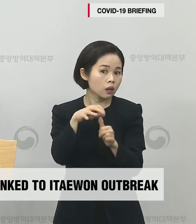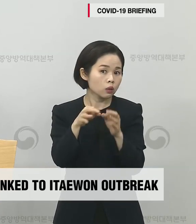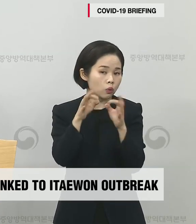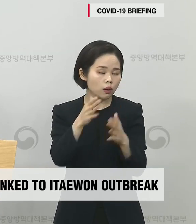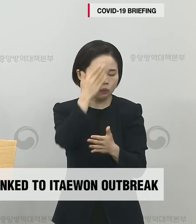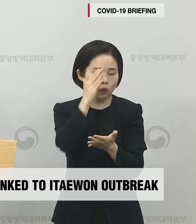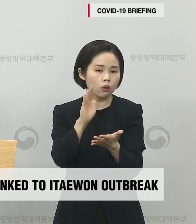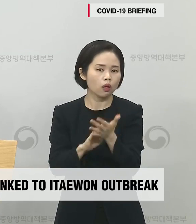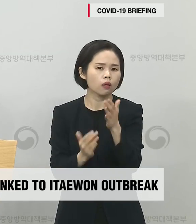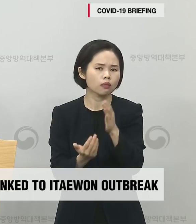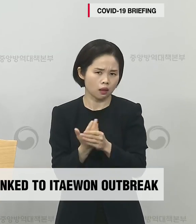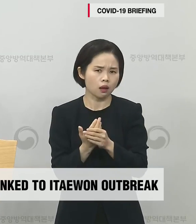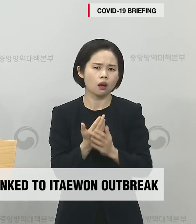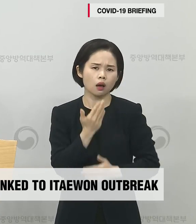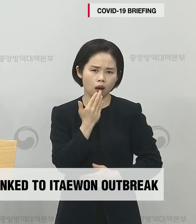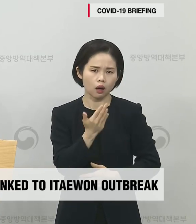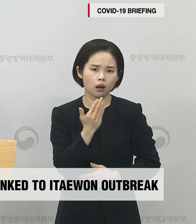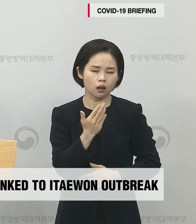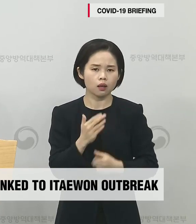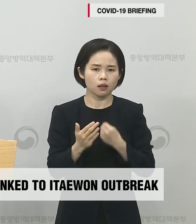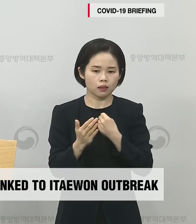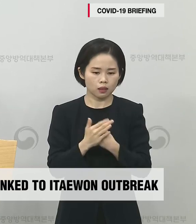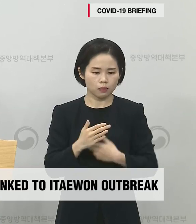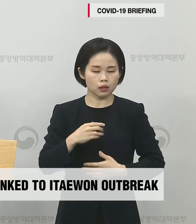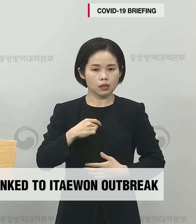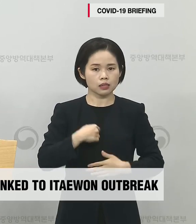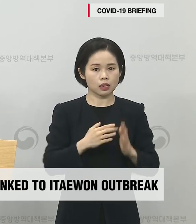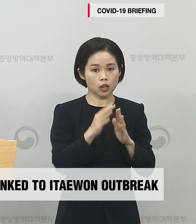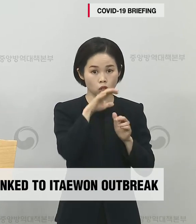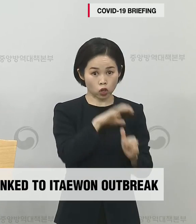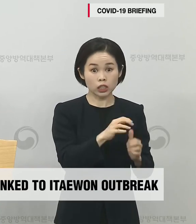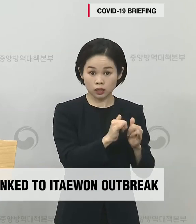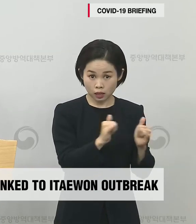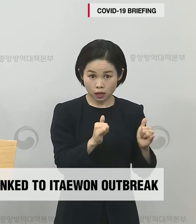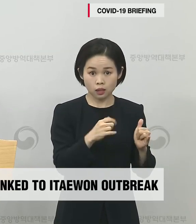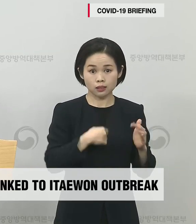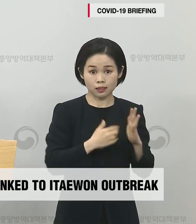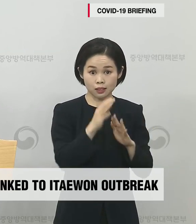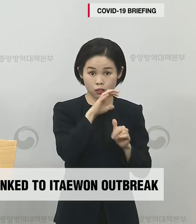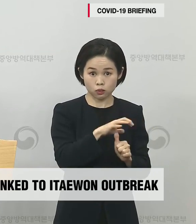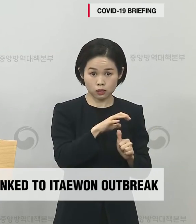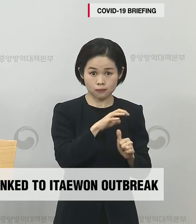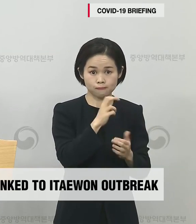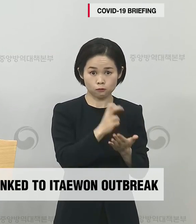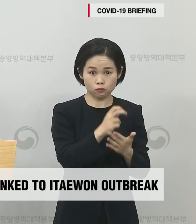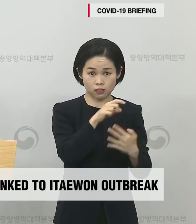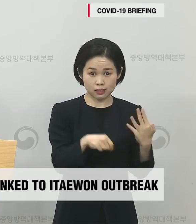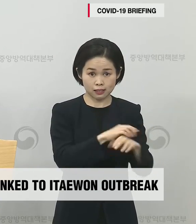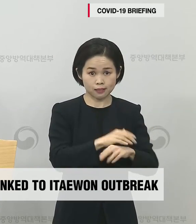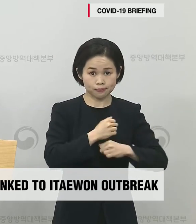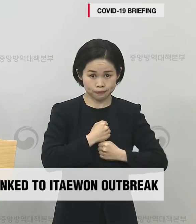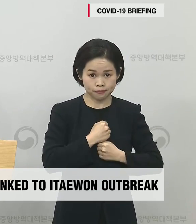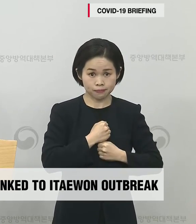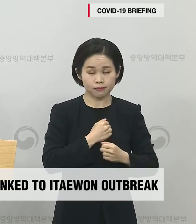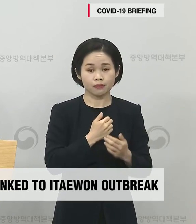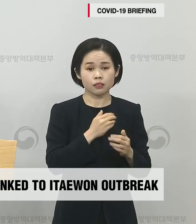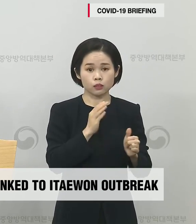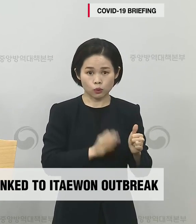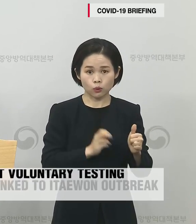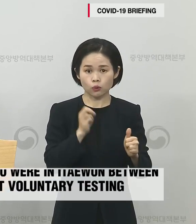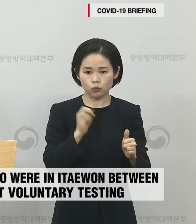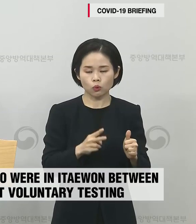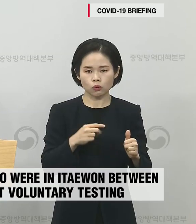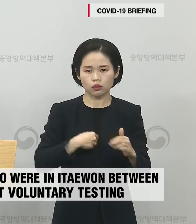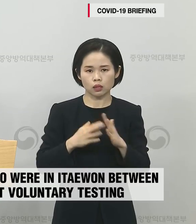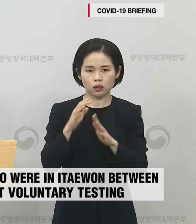test negative, it is still possible for you to have been infected, but in the 14-day incubation period before the virus